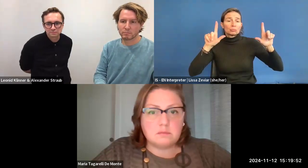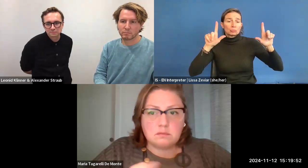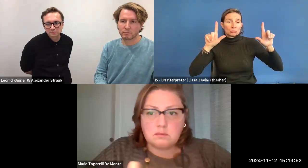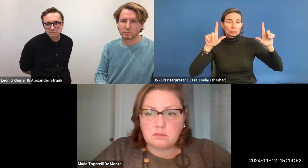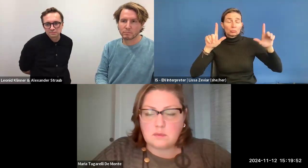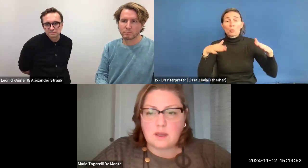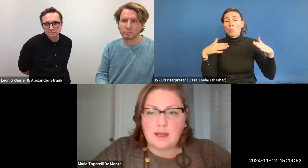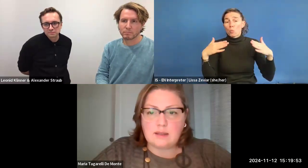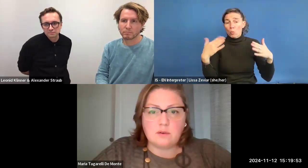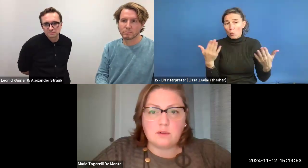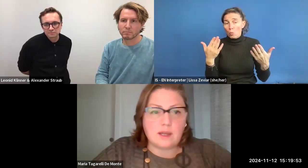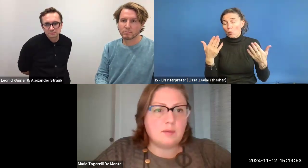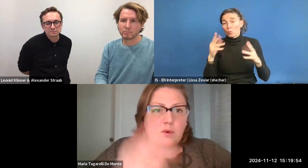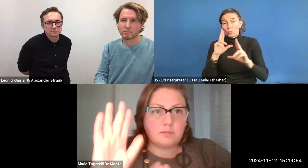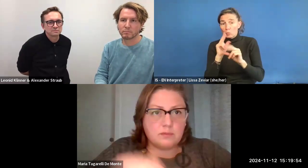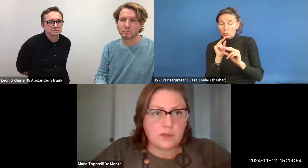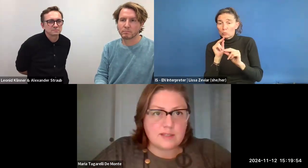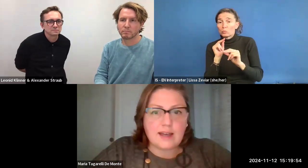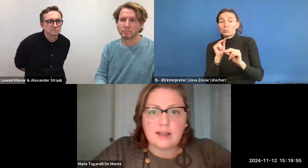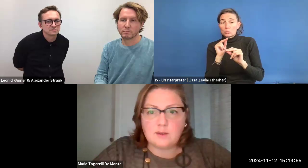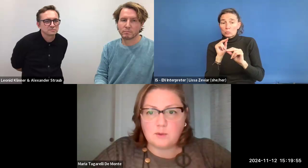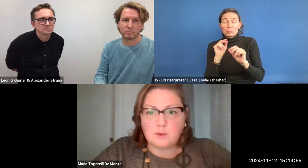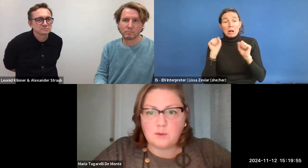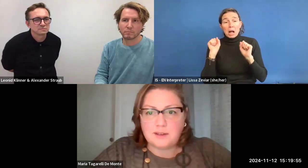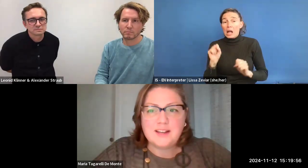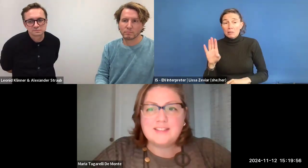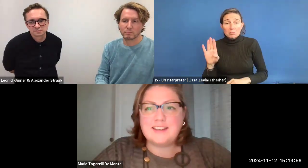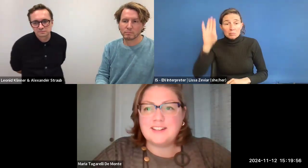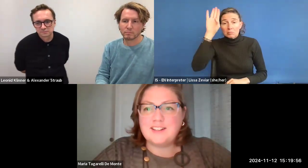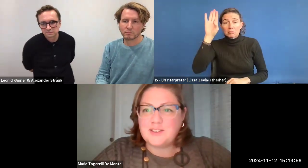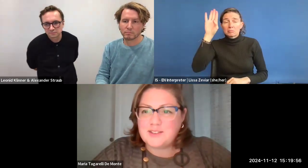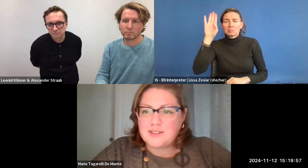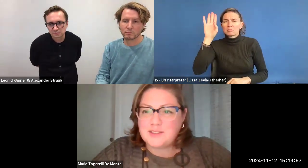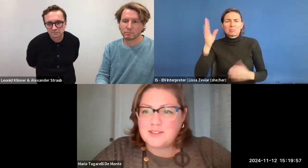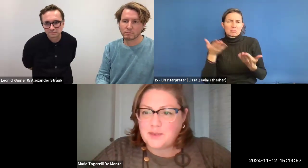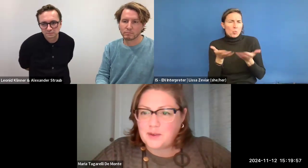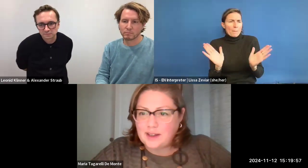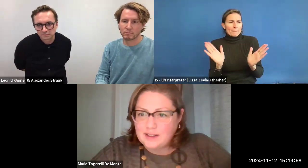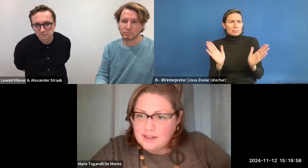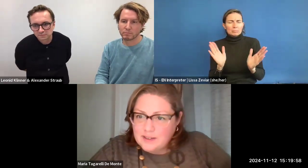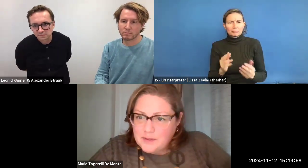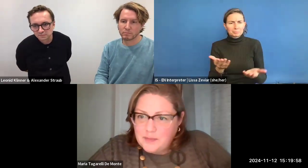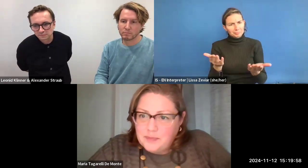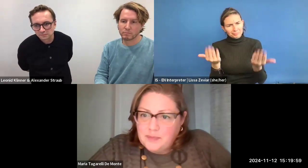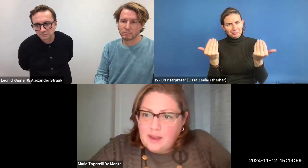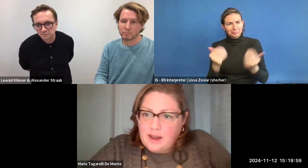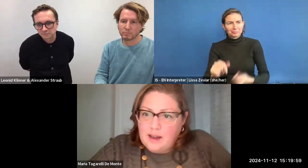or add your name or raise hand or whatever, signal your interest. Okay.